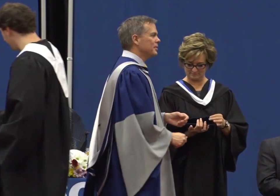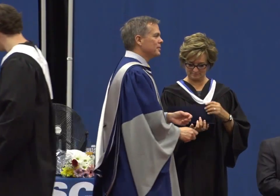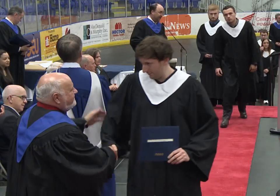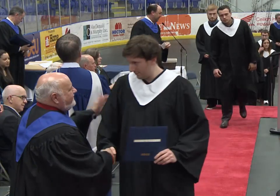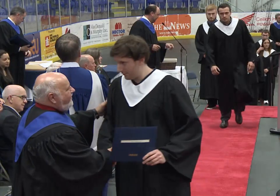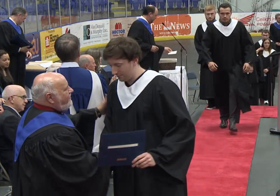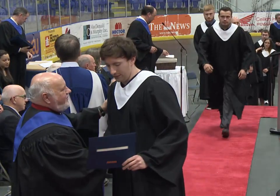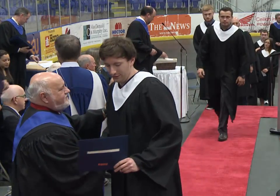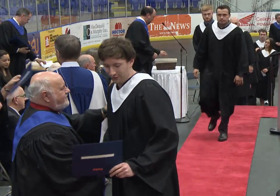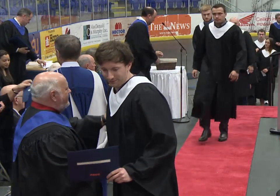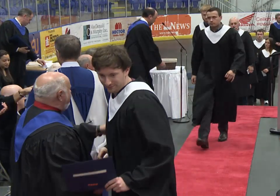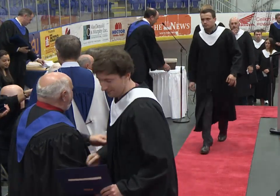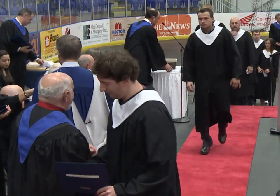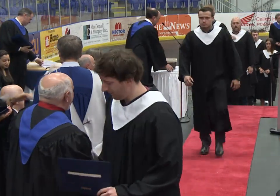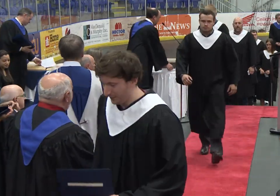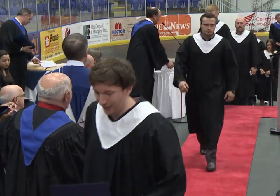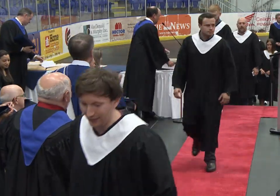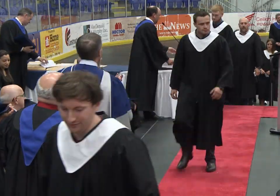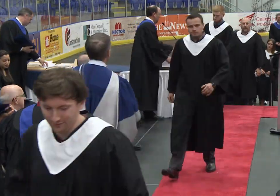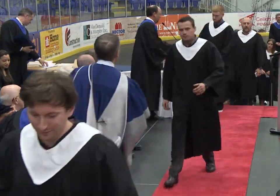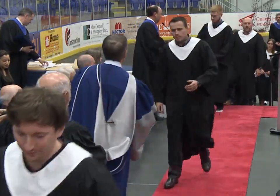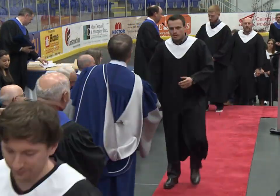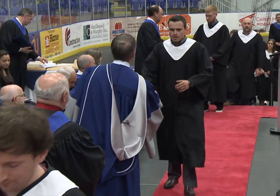Kendo Soli.